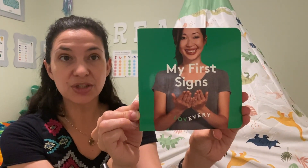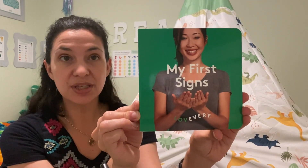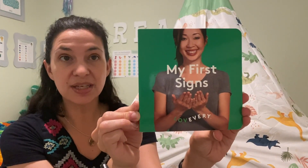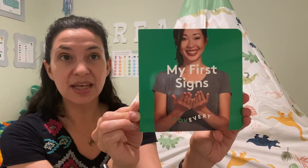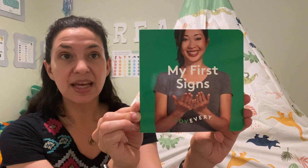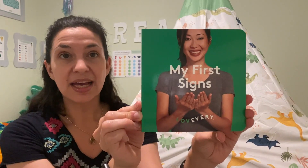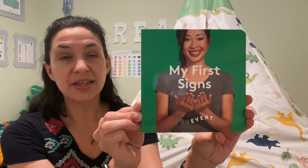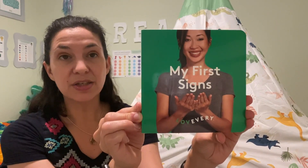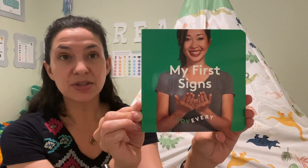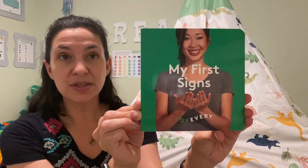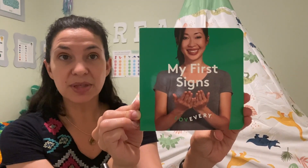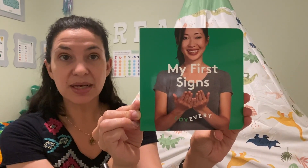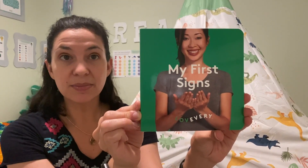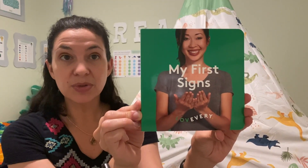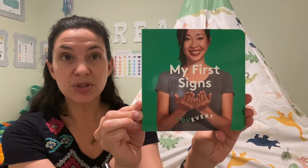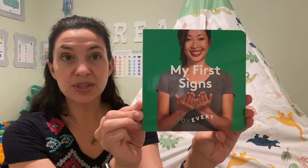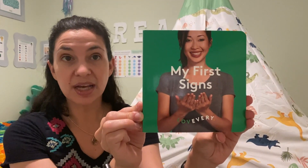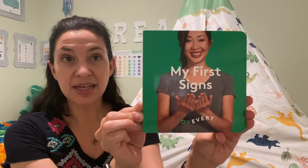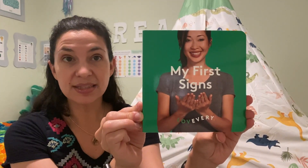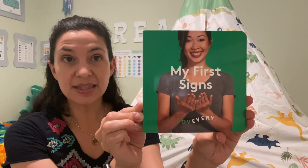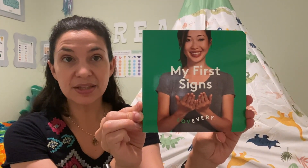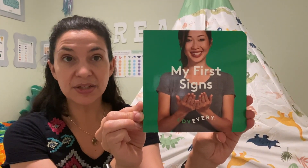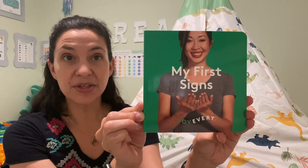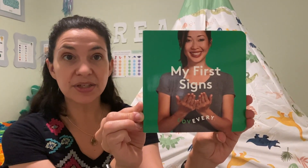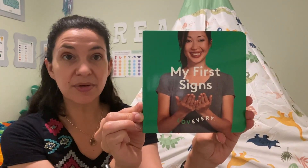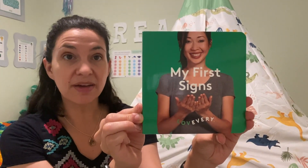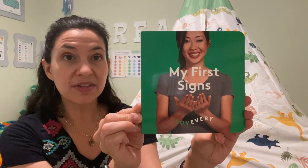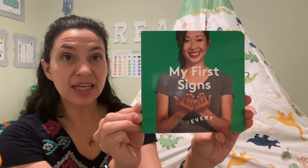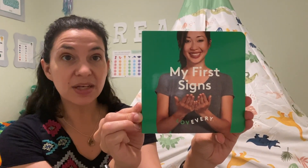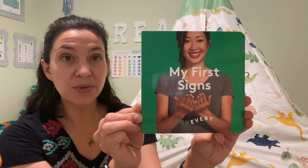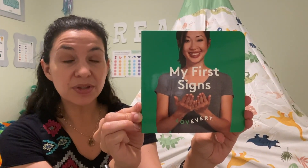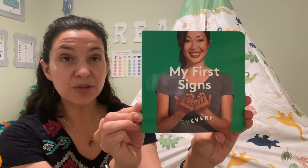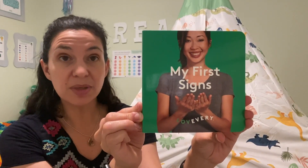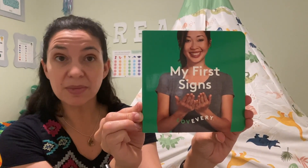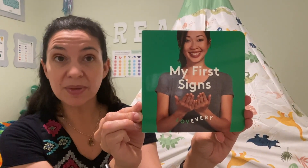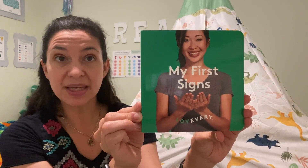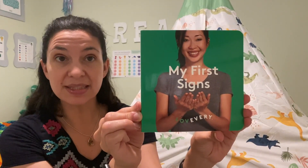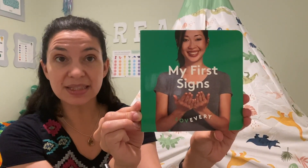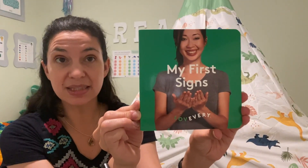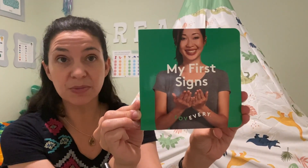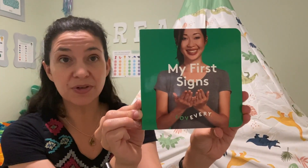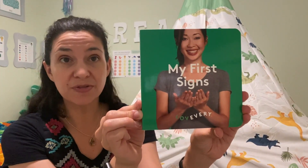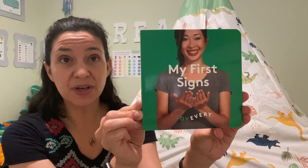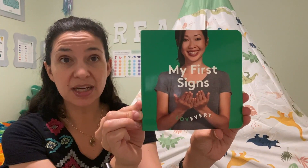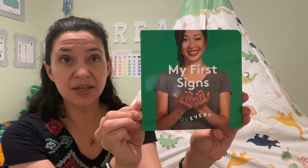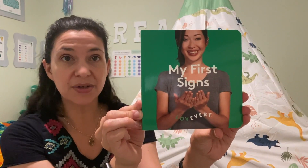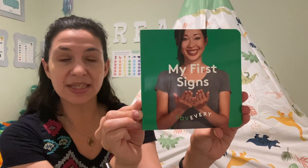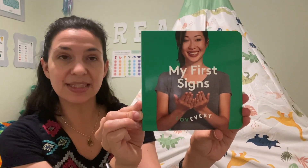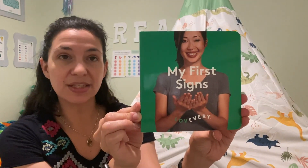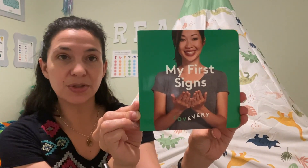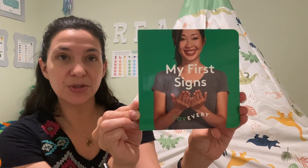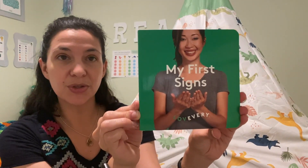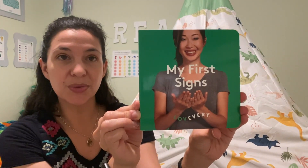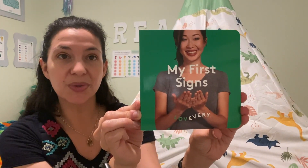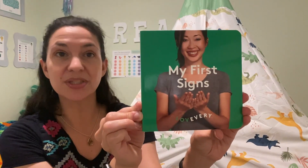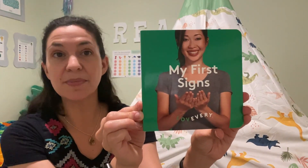repetition. And there's sometimes signs that they're going to gravitate towards, maybe because it's more fun or easy to do or something